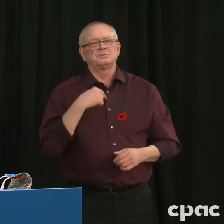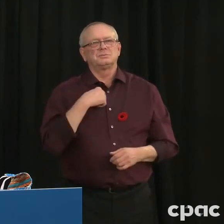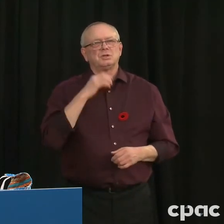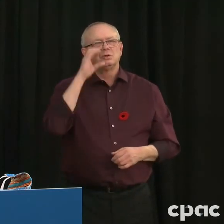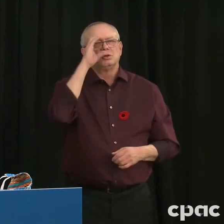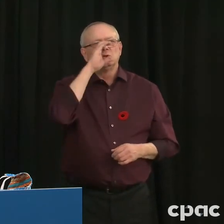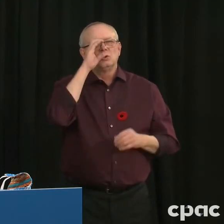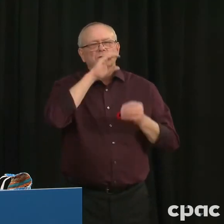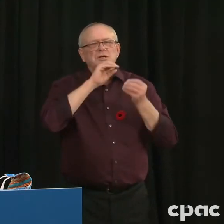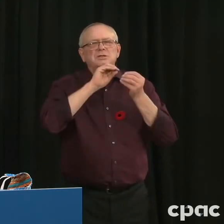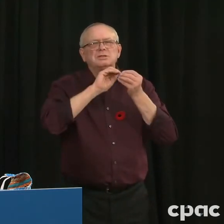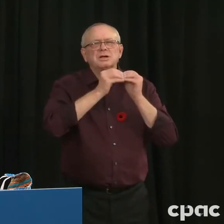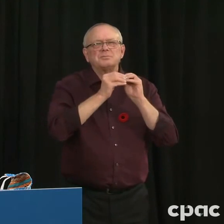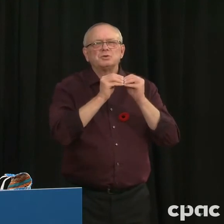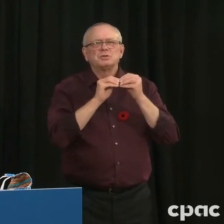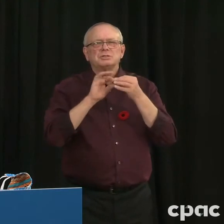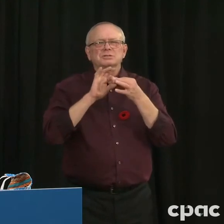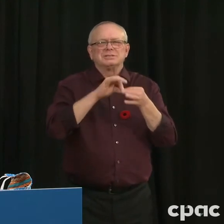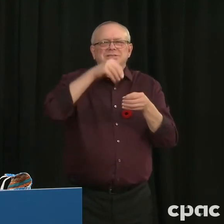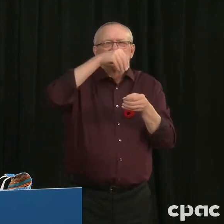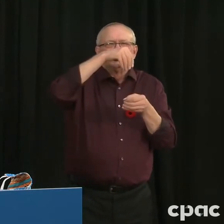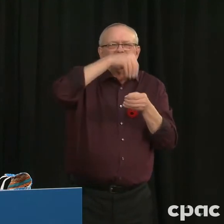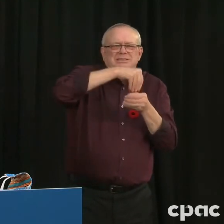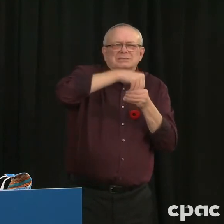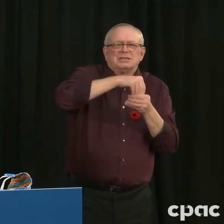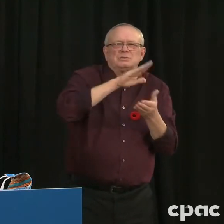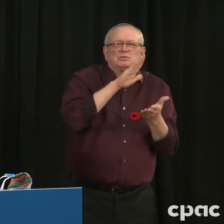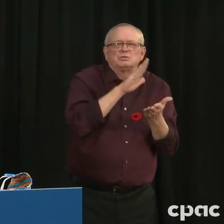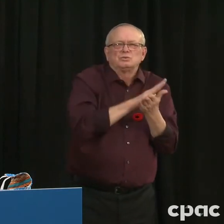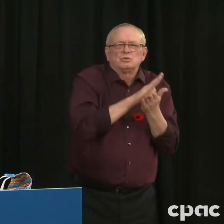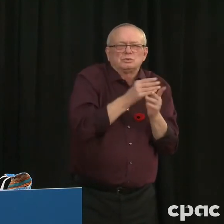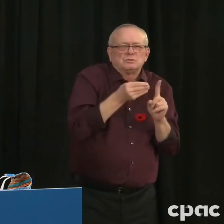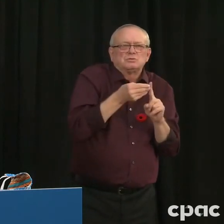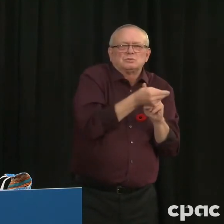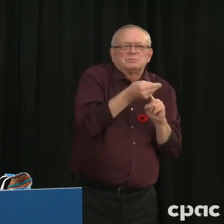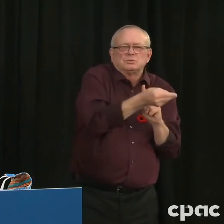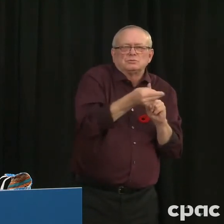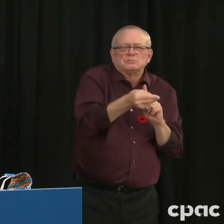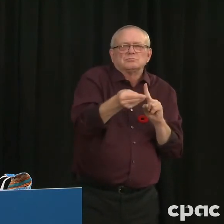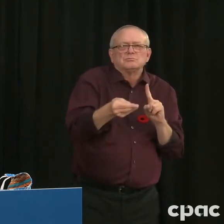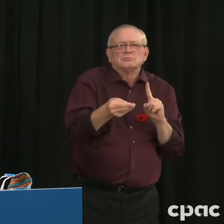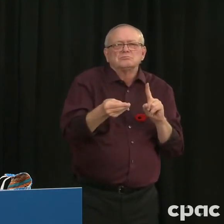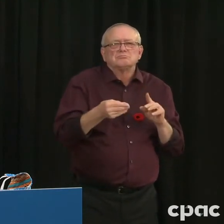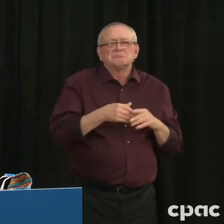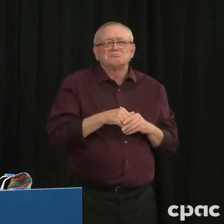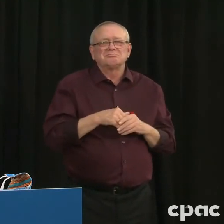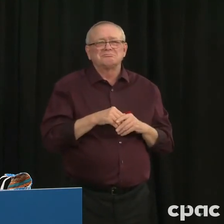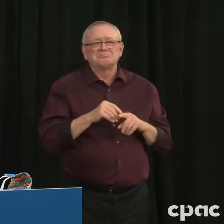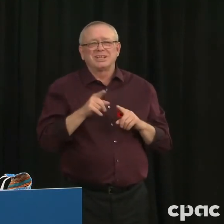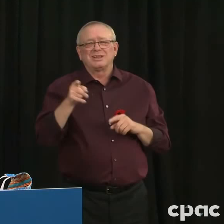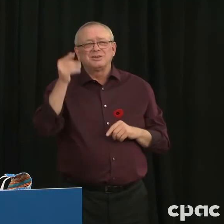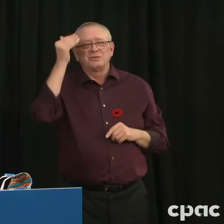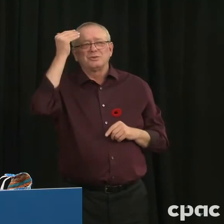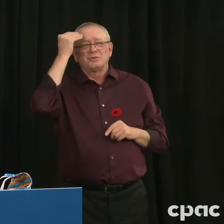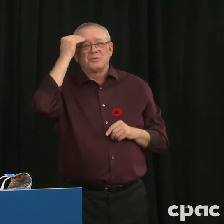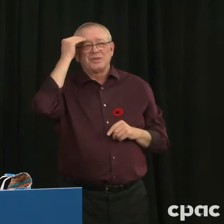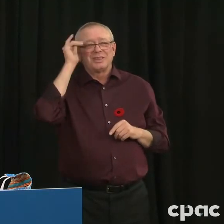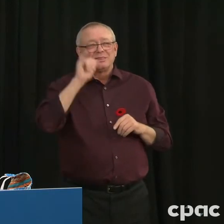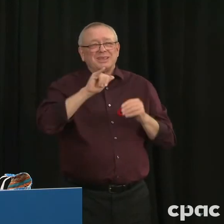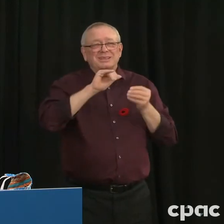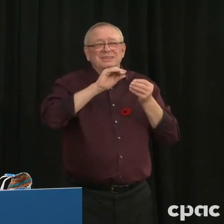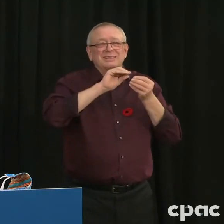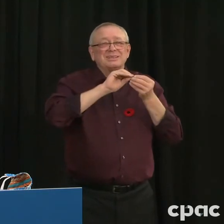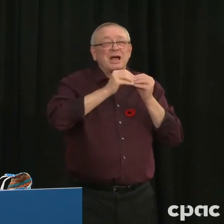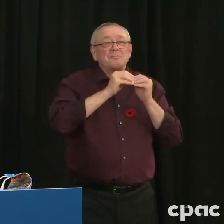figure that would tell them how much going to school increases their risk. But as you know, that data has only been released province-wide, and the practices